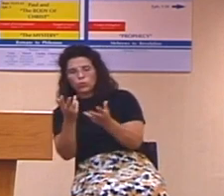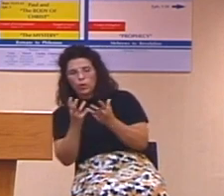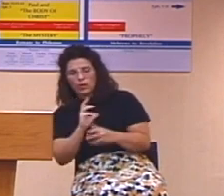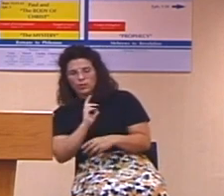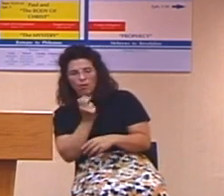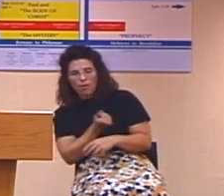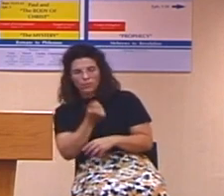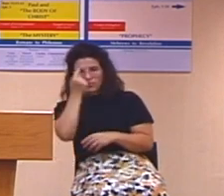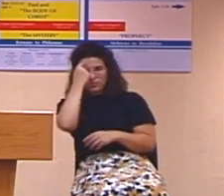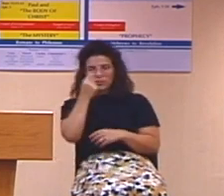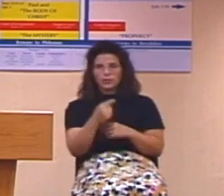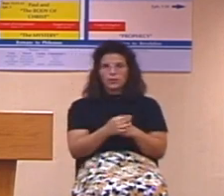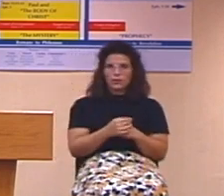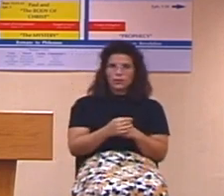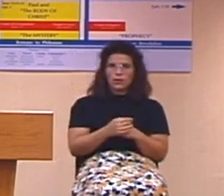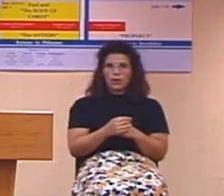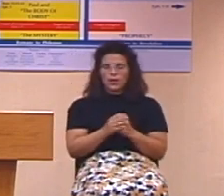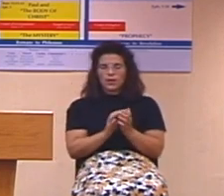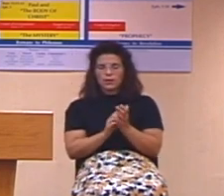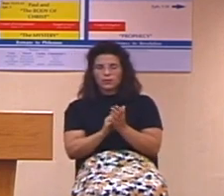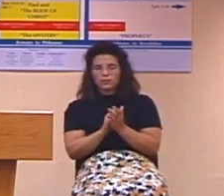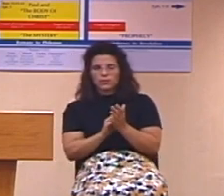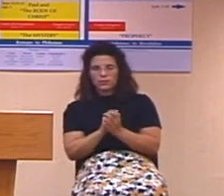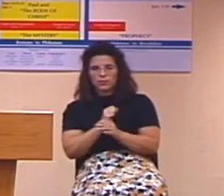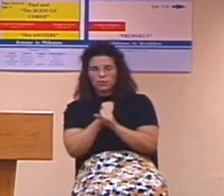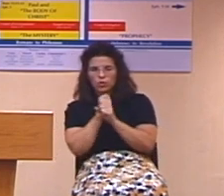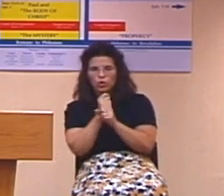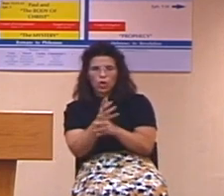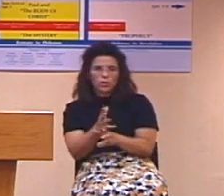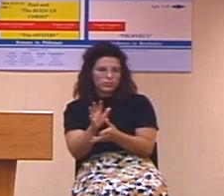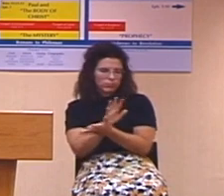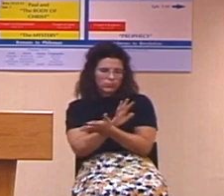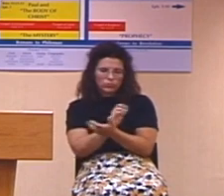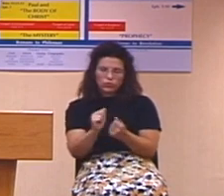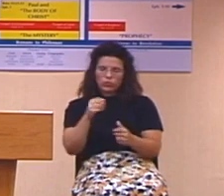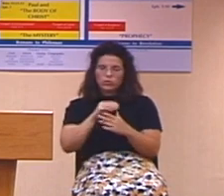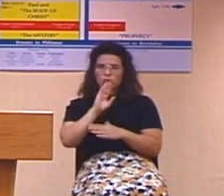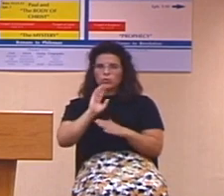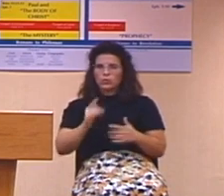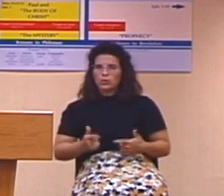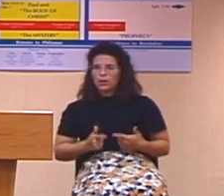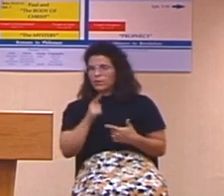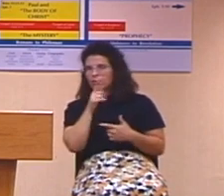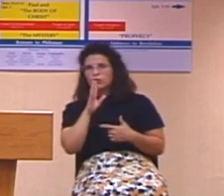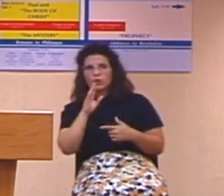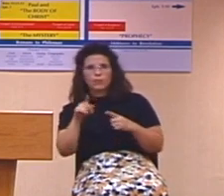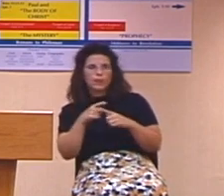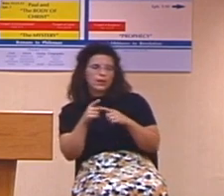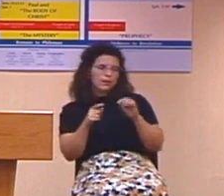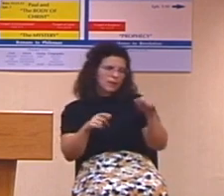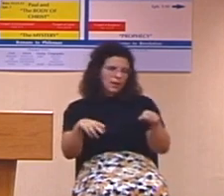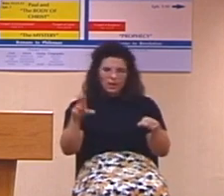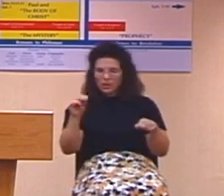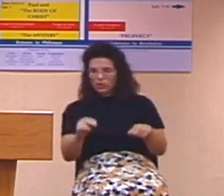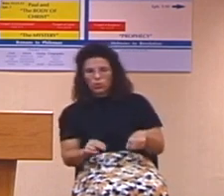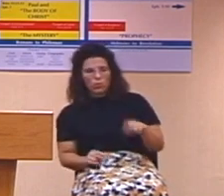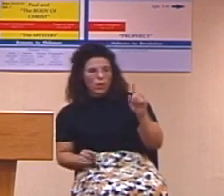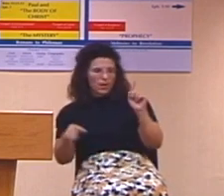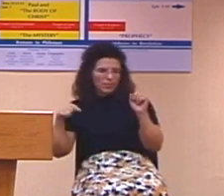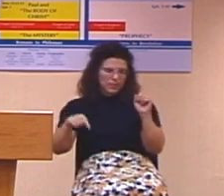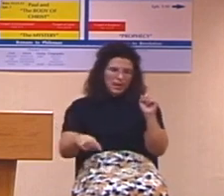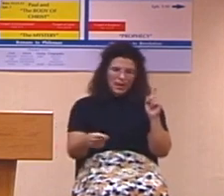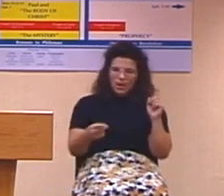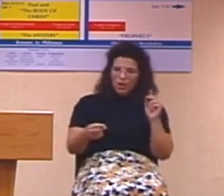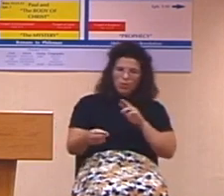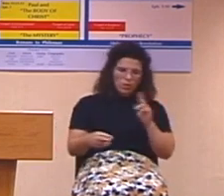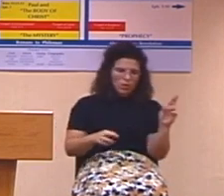to think. And it wreaks havoc in your life. And I'm not talking about being yay, nay, up, down, backwards. I don't